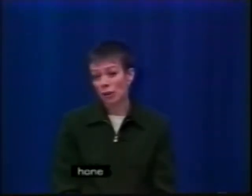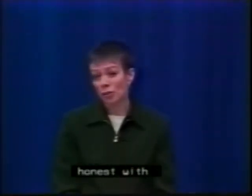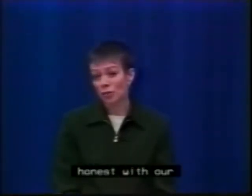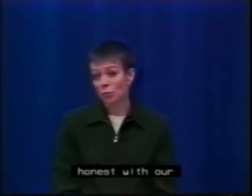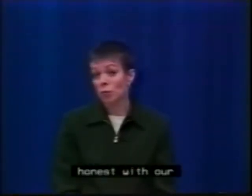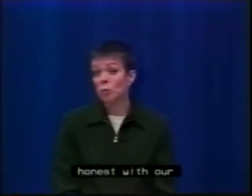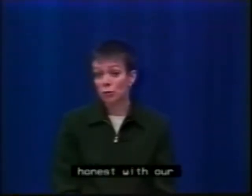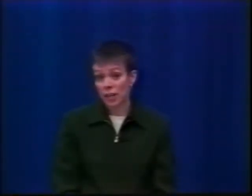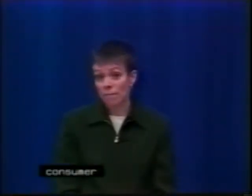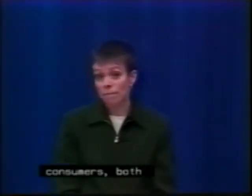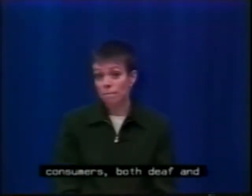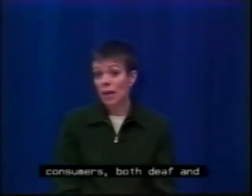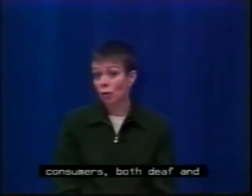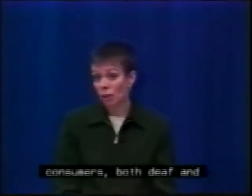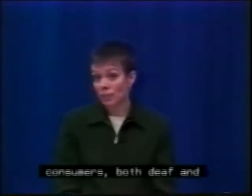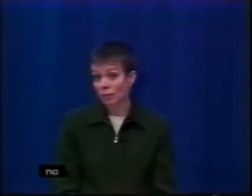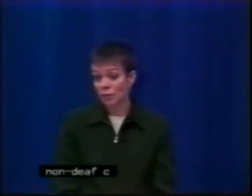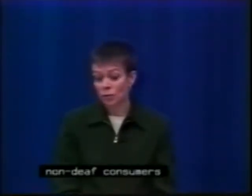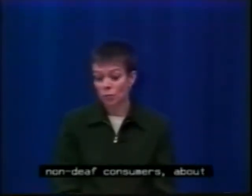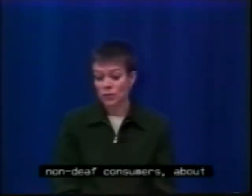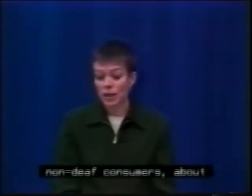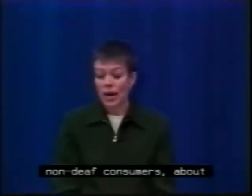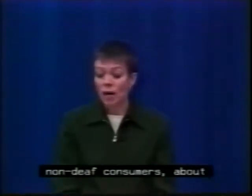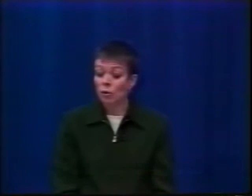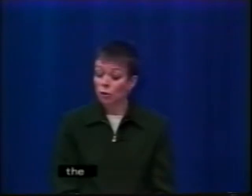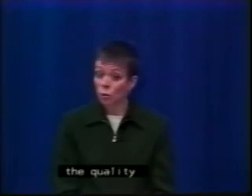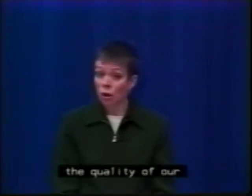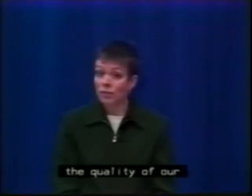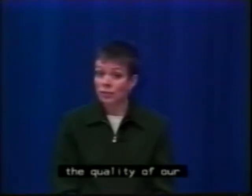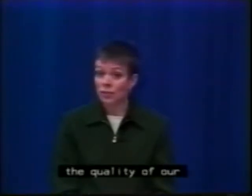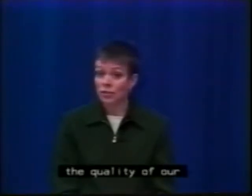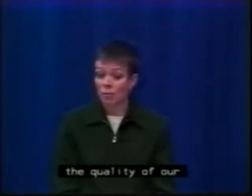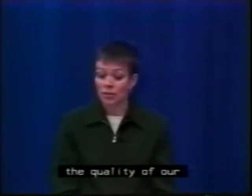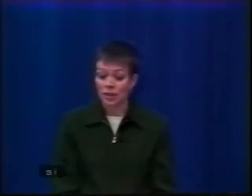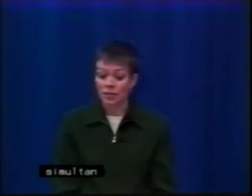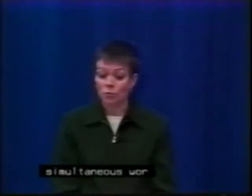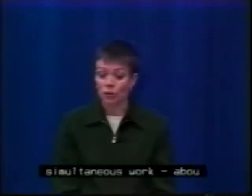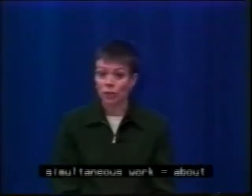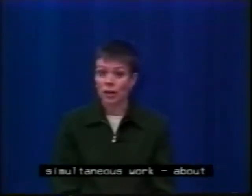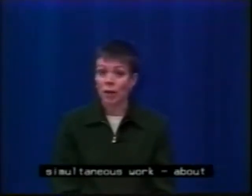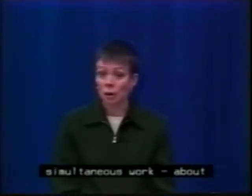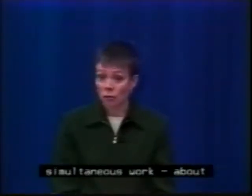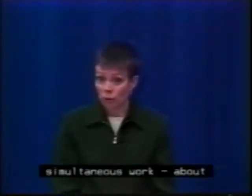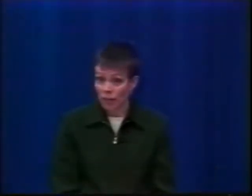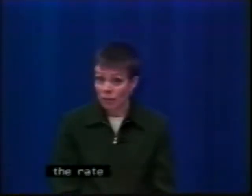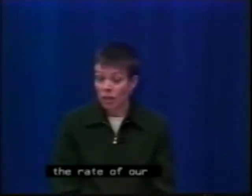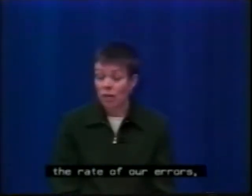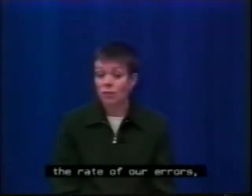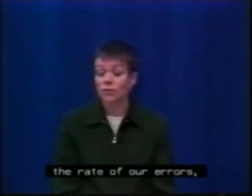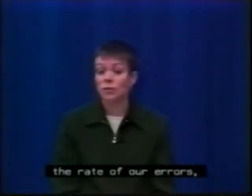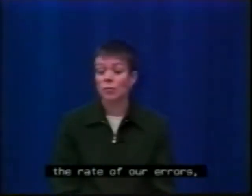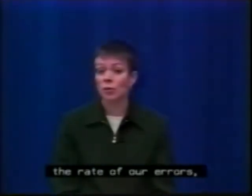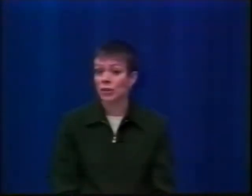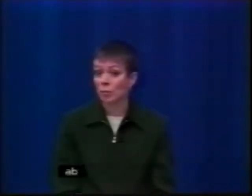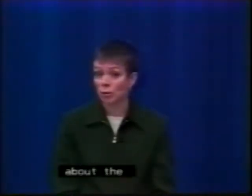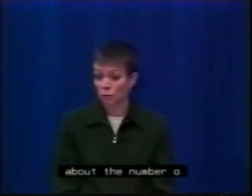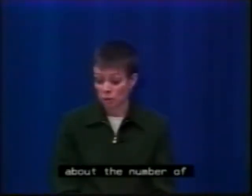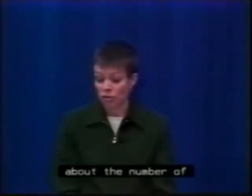our consumers, both deaf and non-deaf consumers, about the quality of our simultaneous work, about the rate of our errors, about the number of